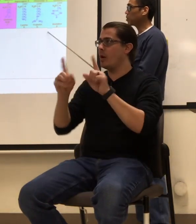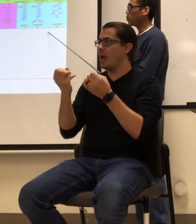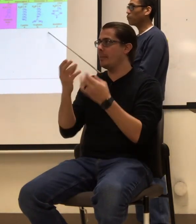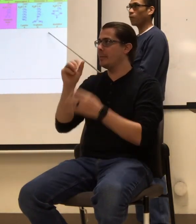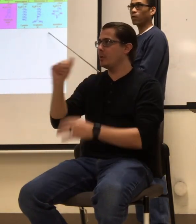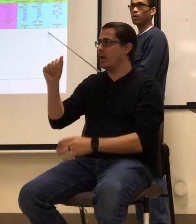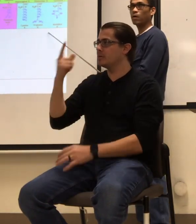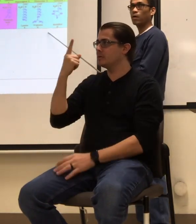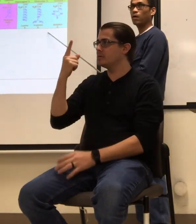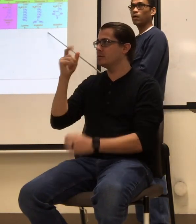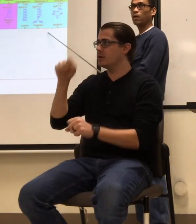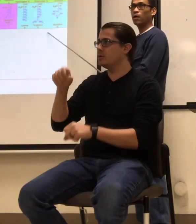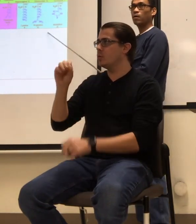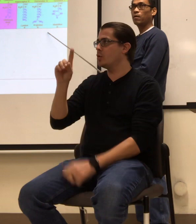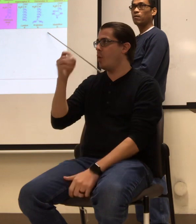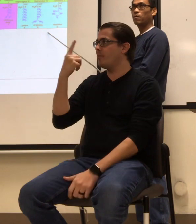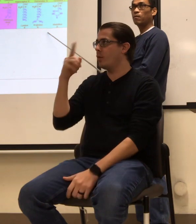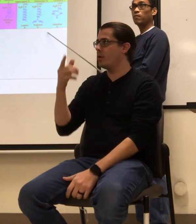acids could you code for?